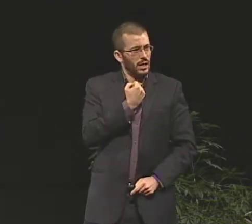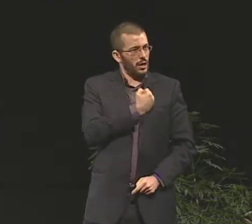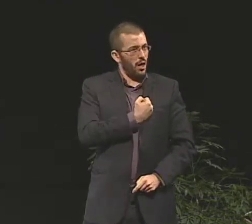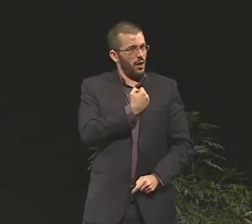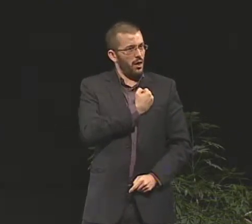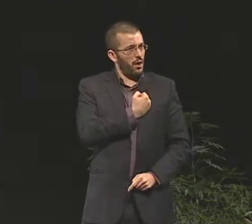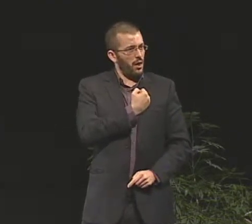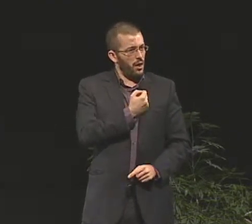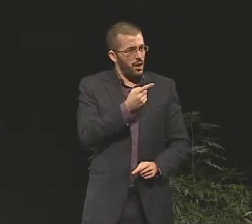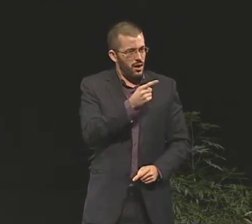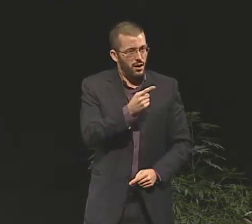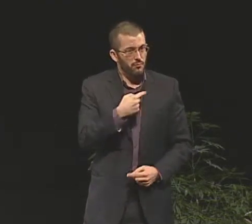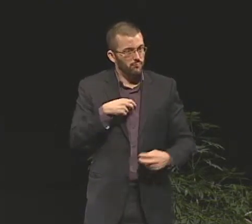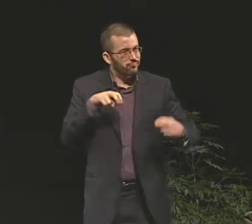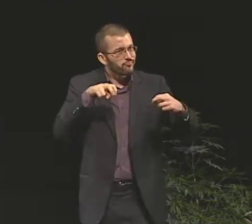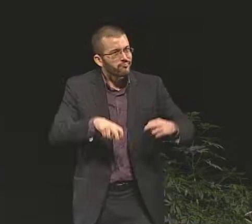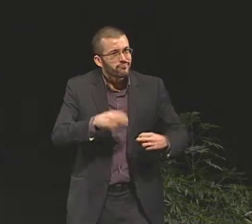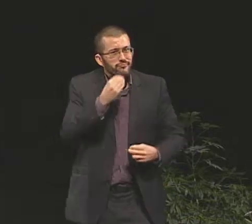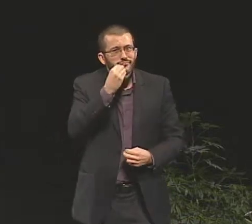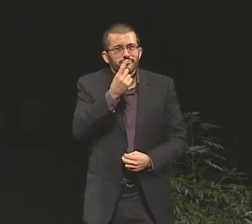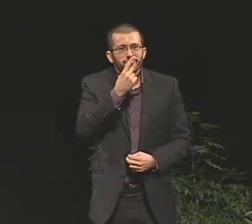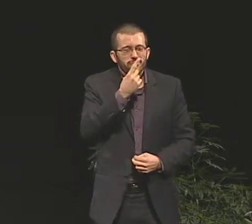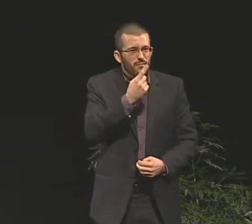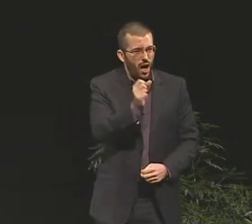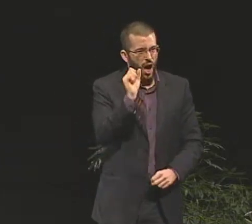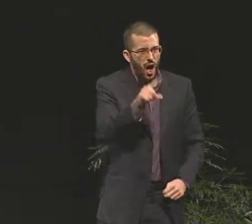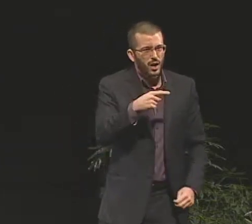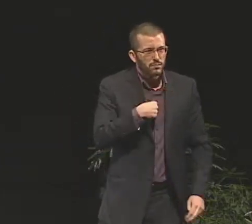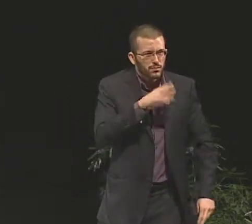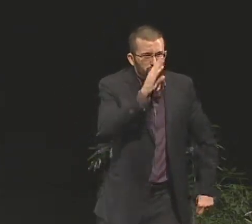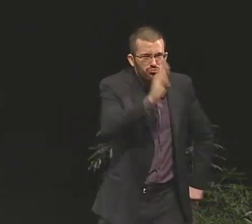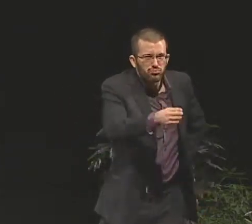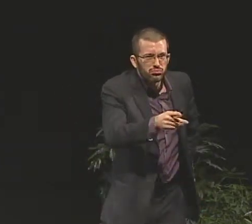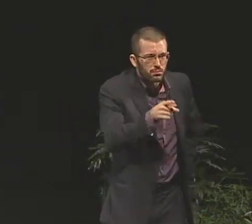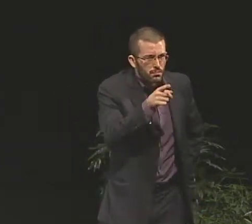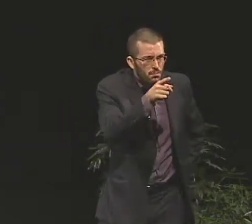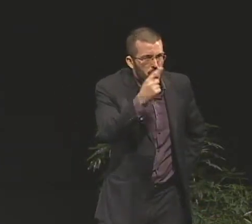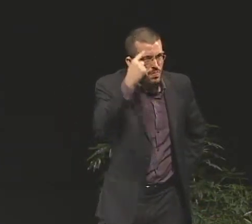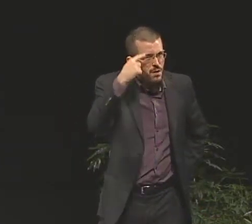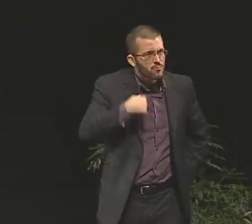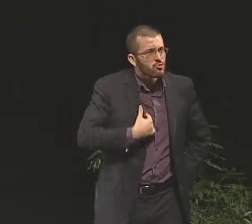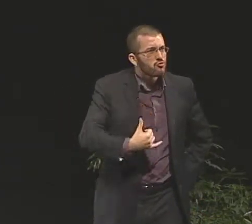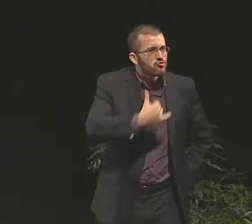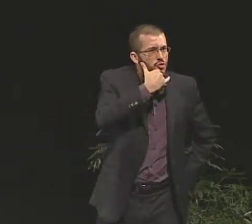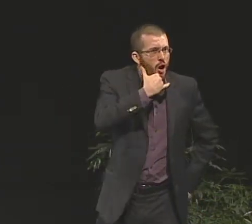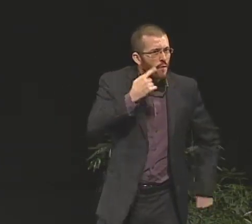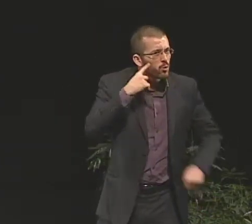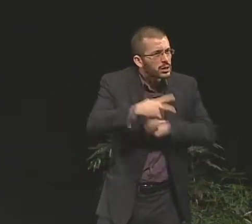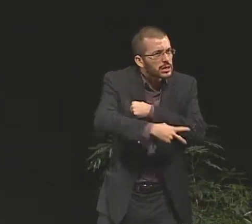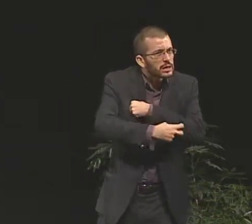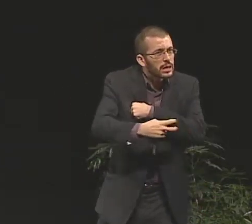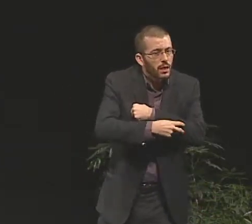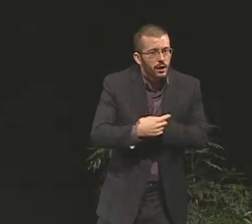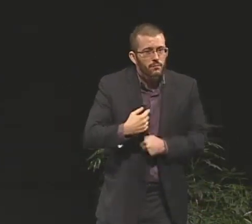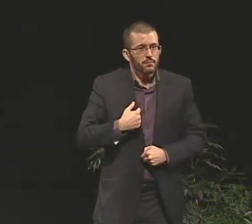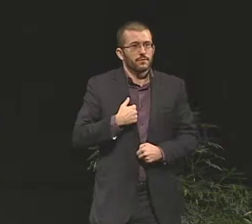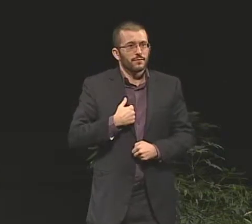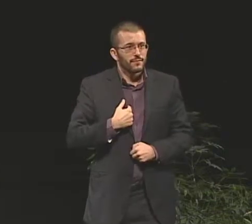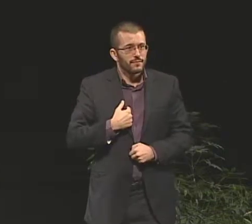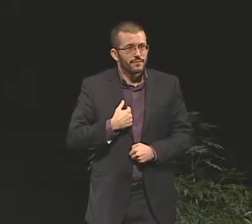even met a deaf person and had dinner with her and spoke to someone, and I said, "Do you think I'm wrong for stealing?"